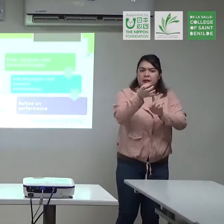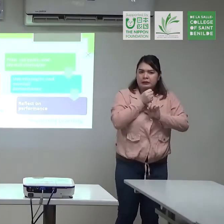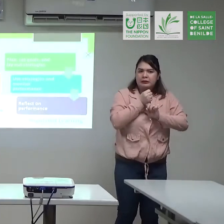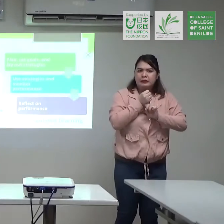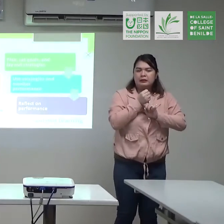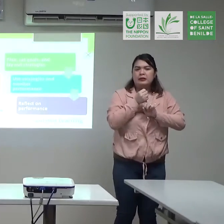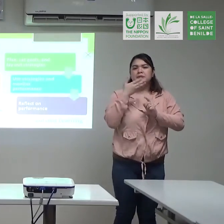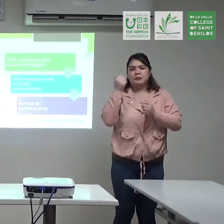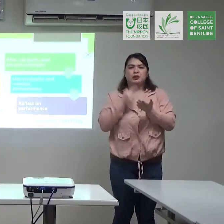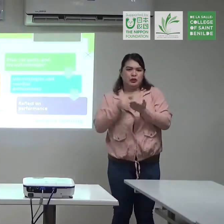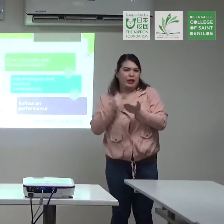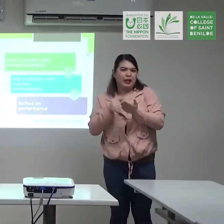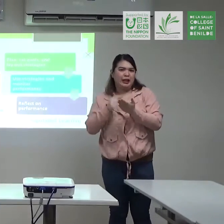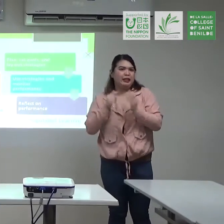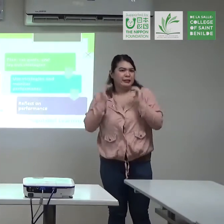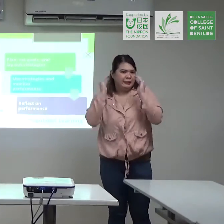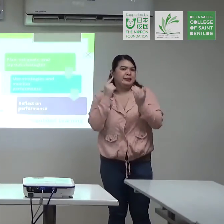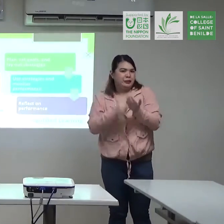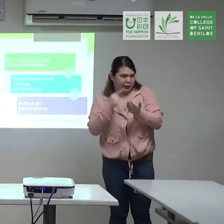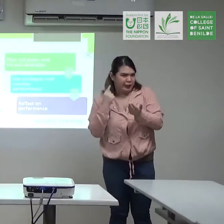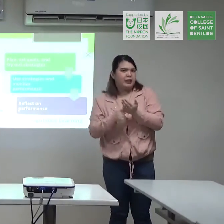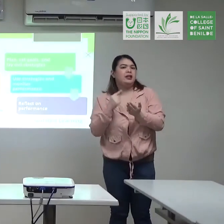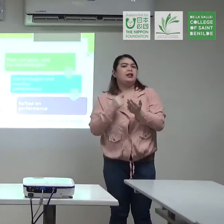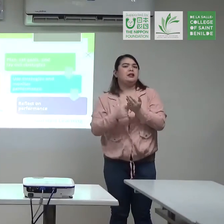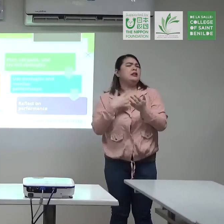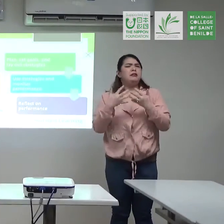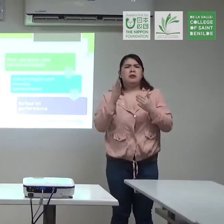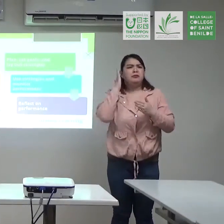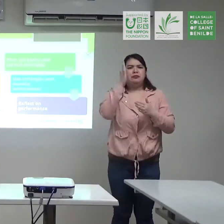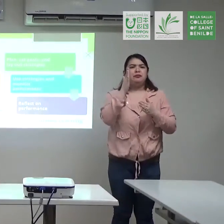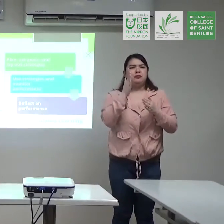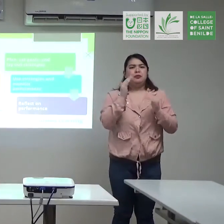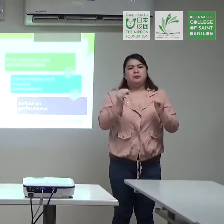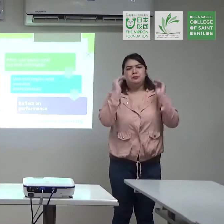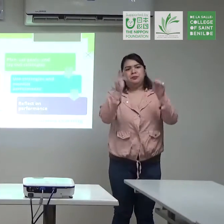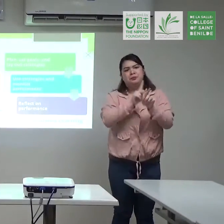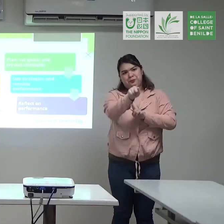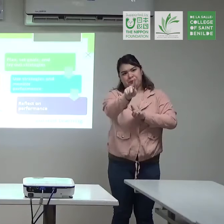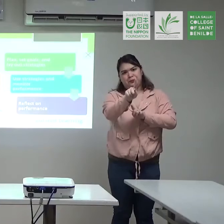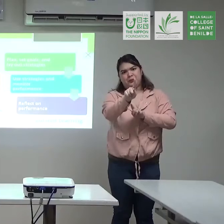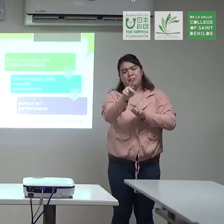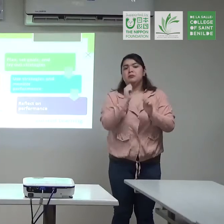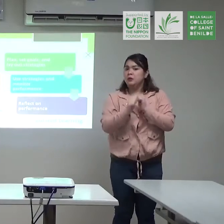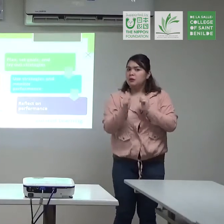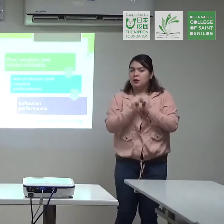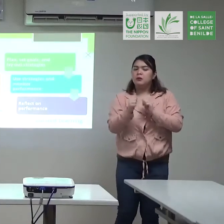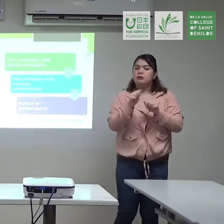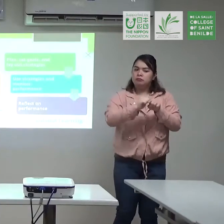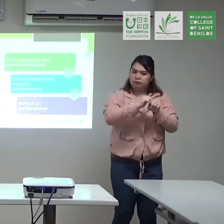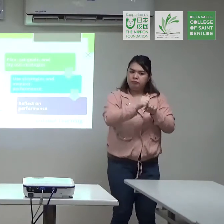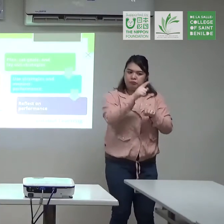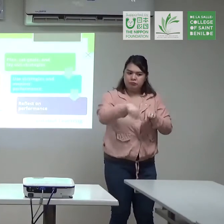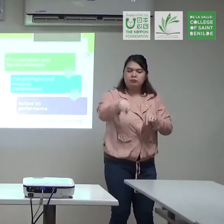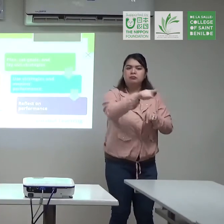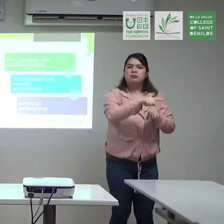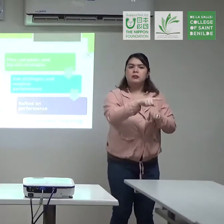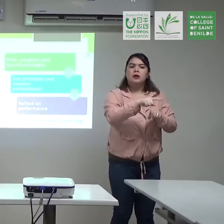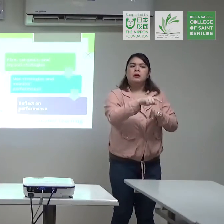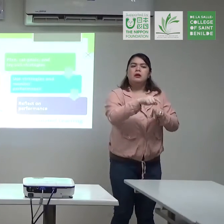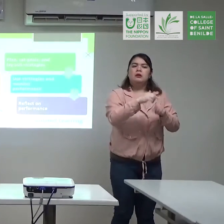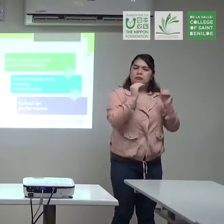others, but eventually better professionals. As with any skills, this requires